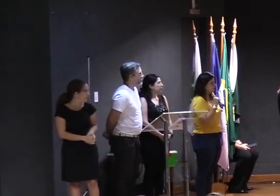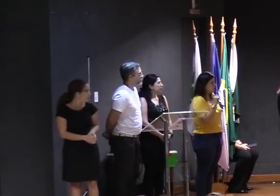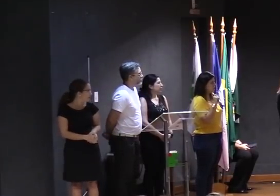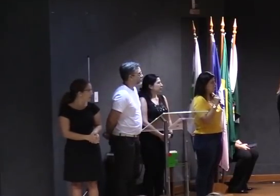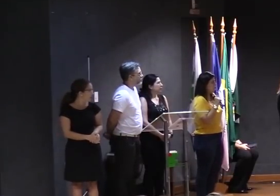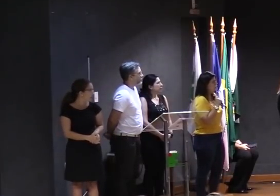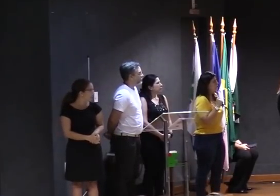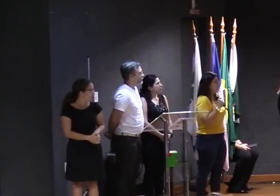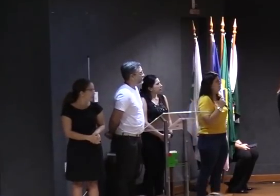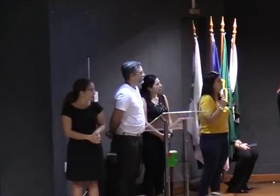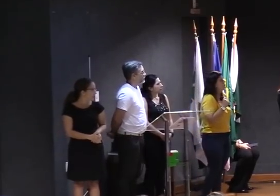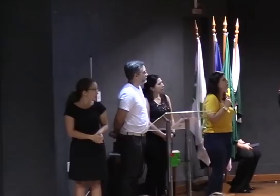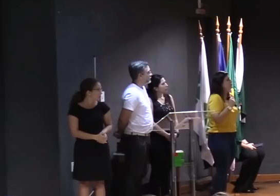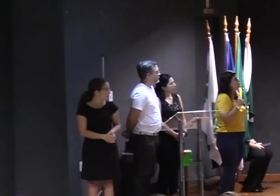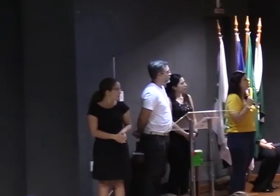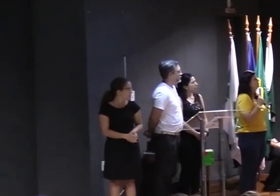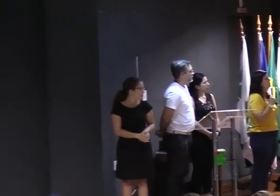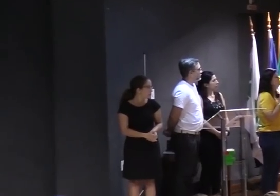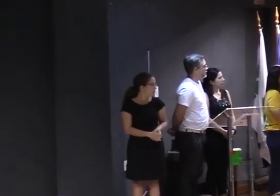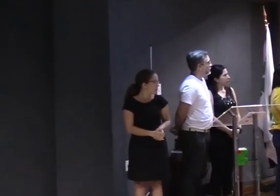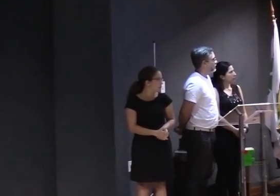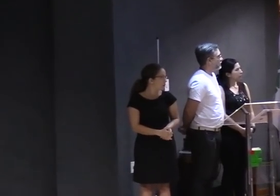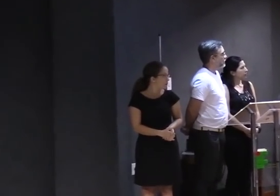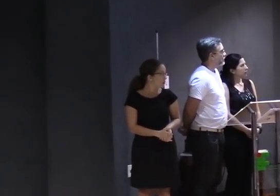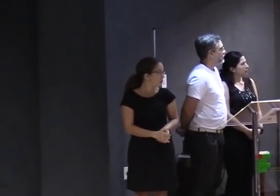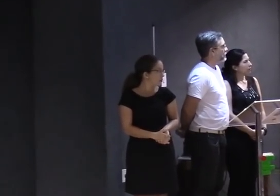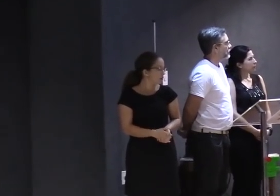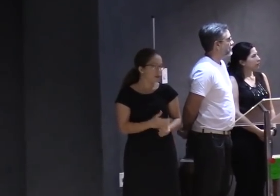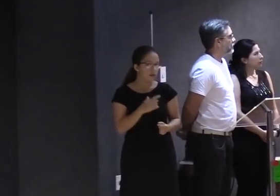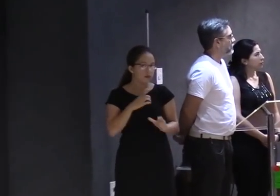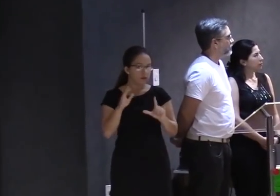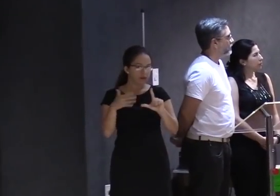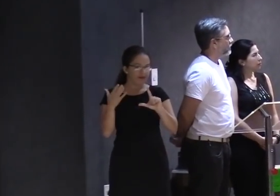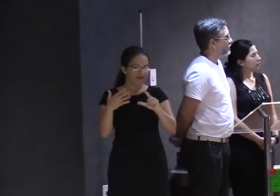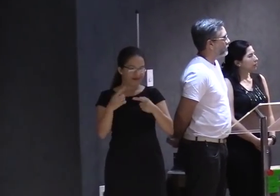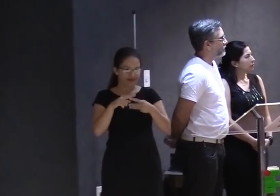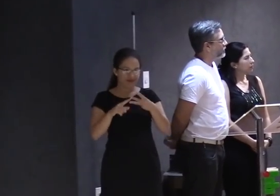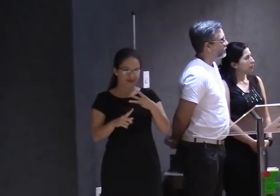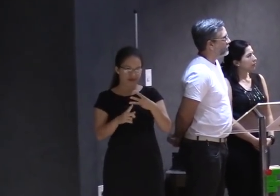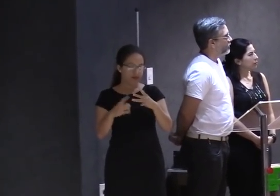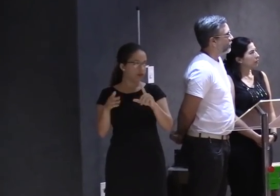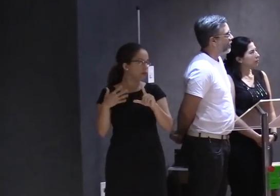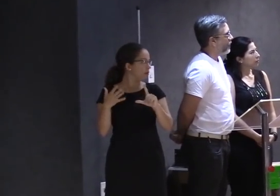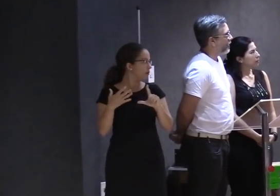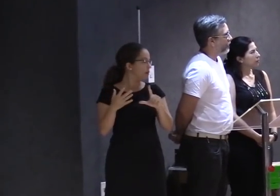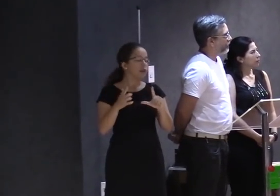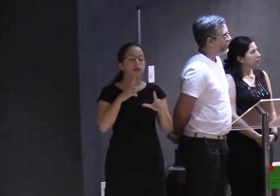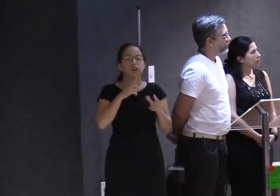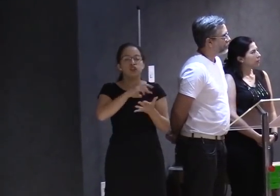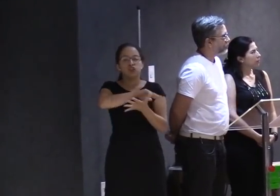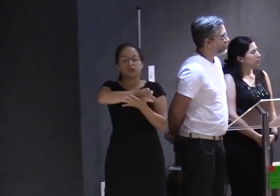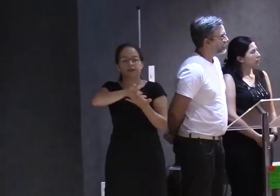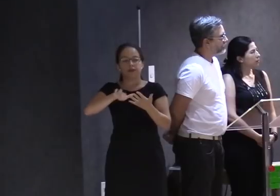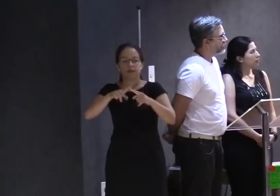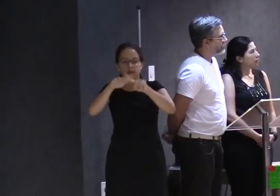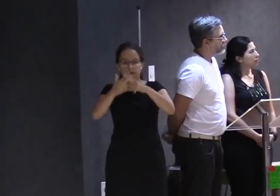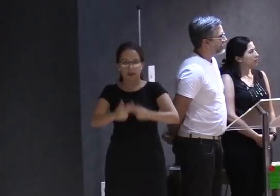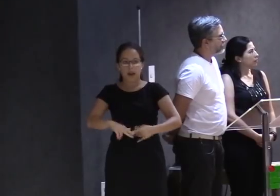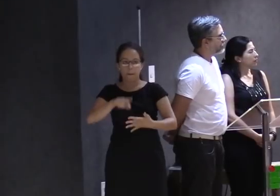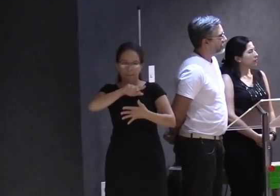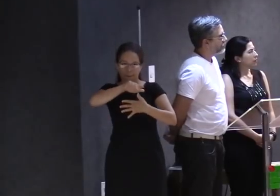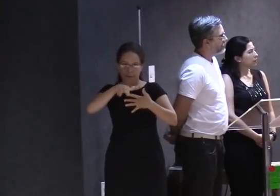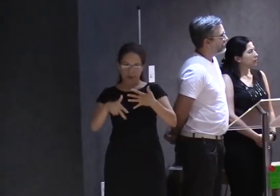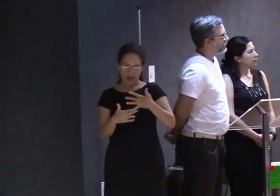In the next three slides, I have listed different kinds of digital tools for different kinds of purposes.